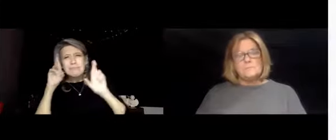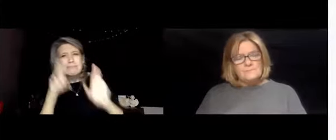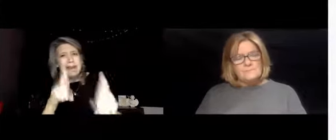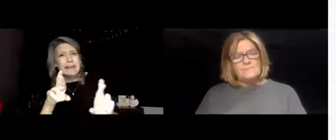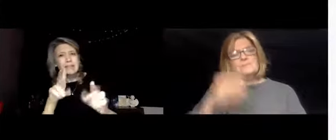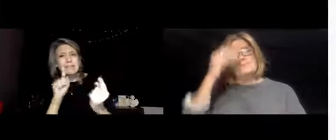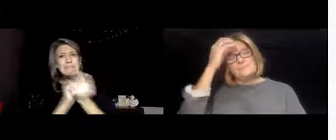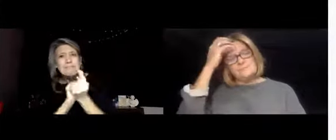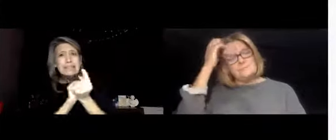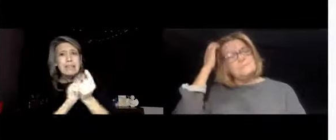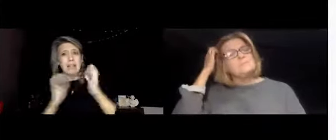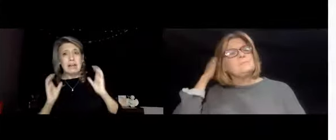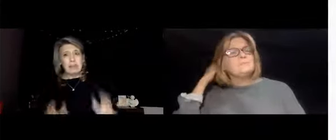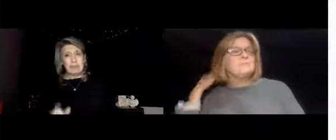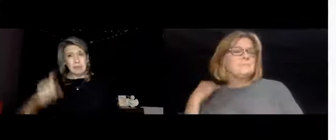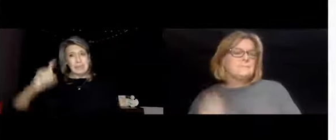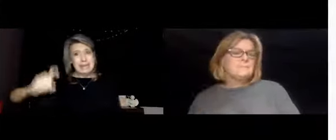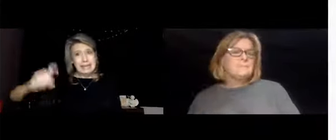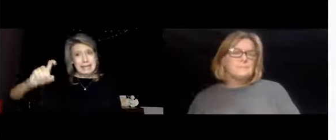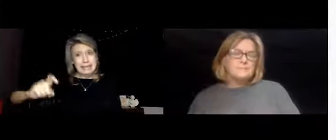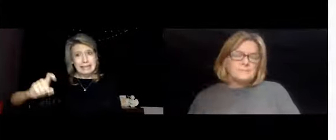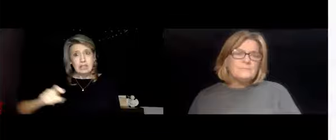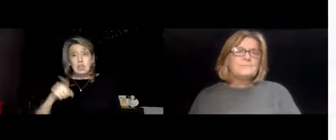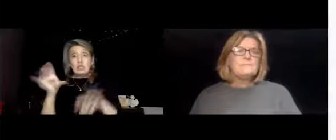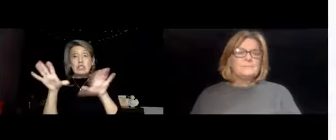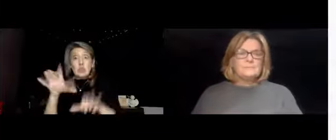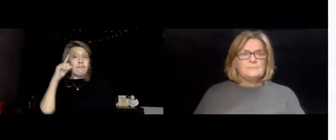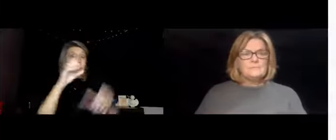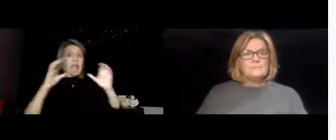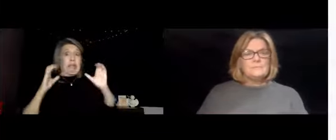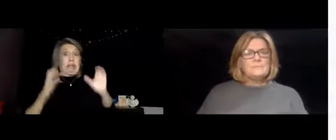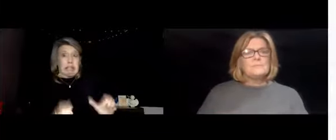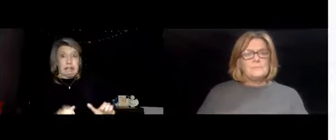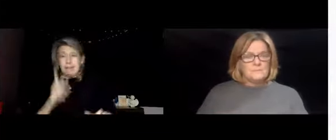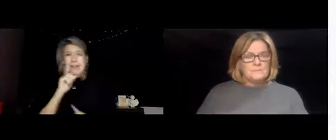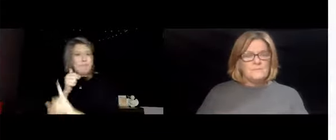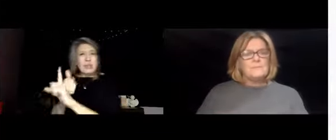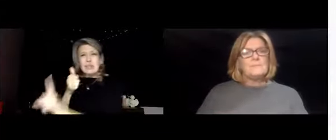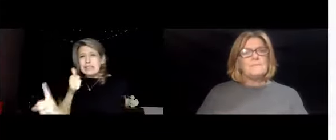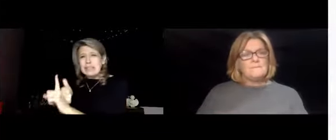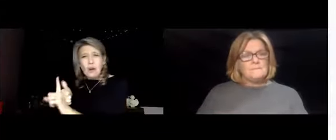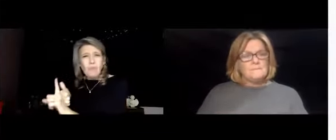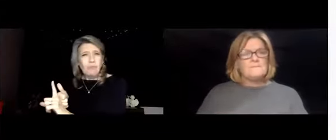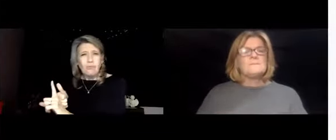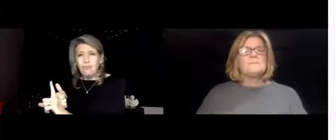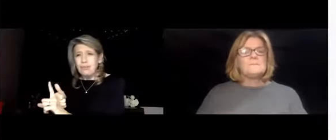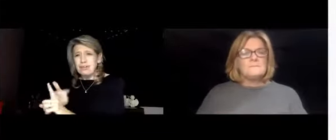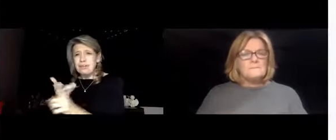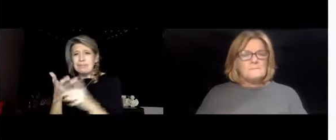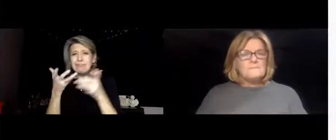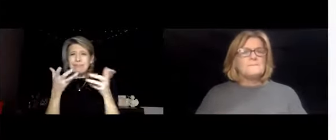don't think that's very respectful. I don't think you're meeting the needs of the client with that kind of an attitude. You